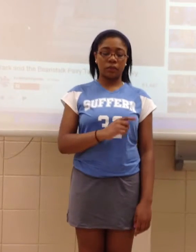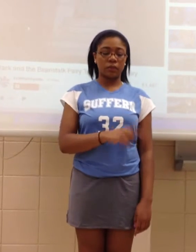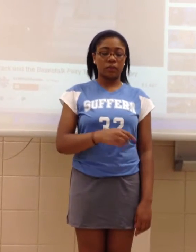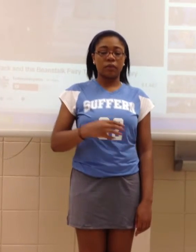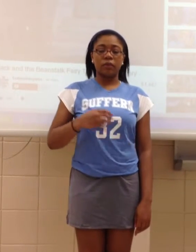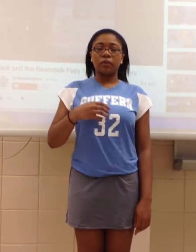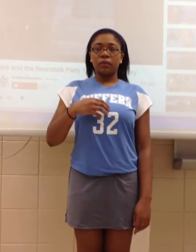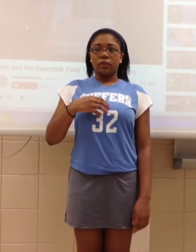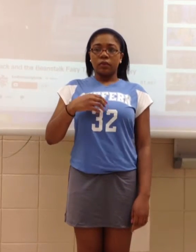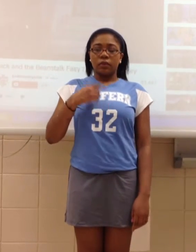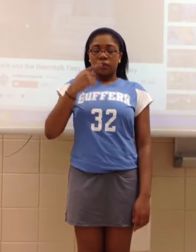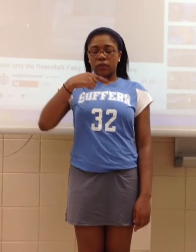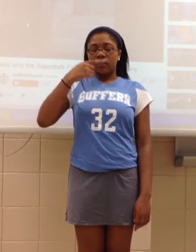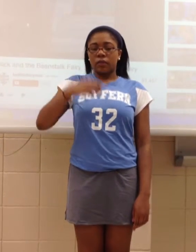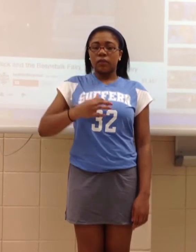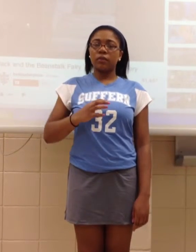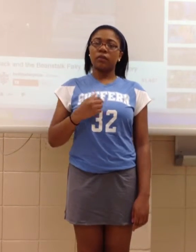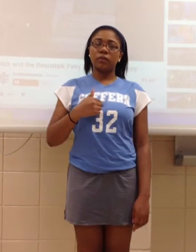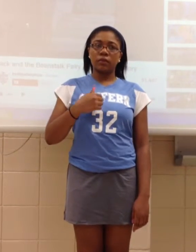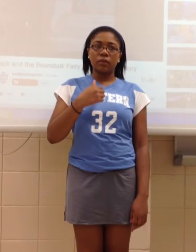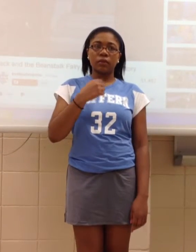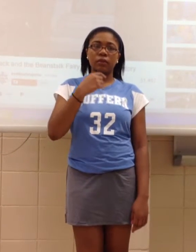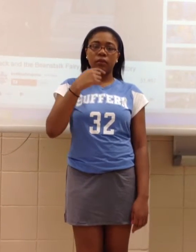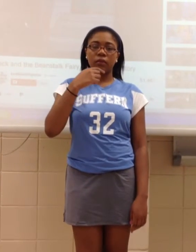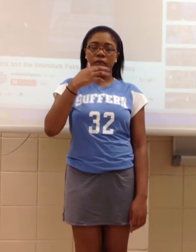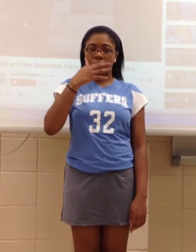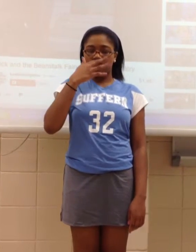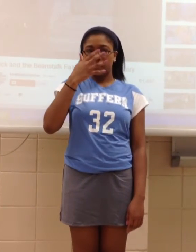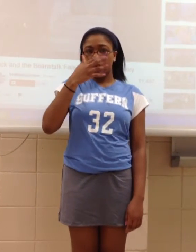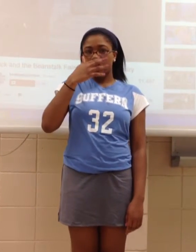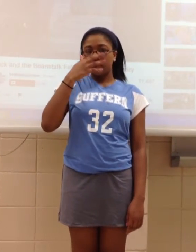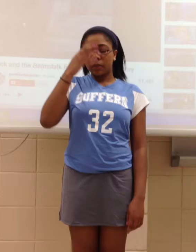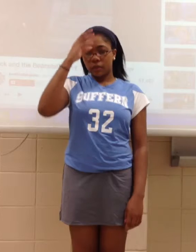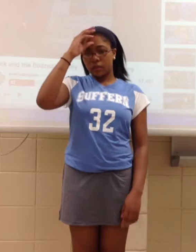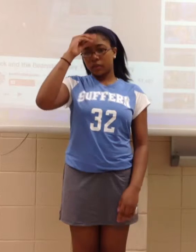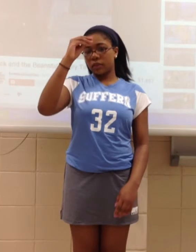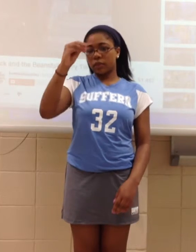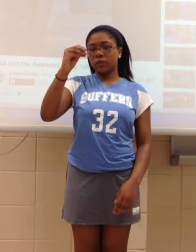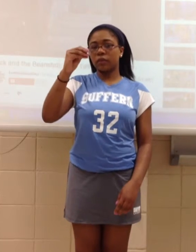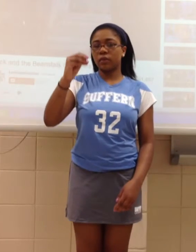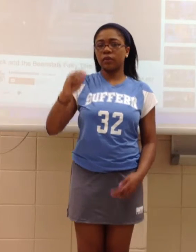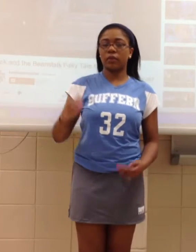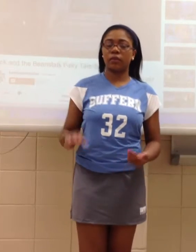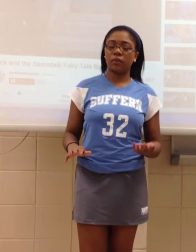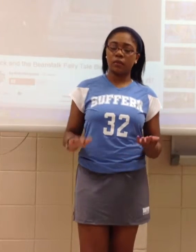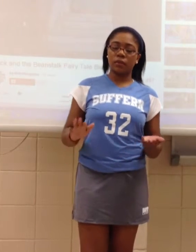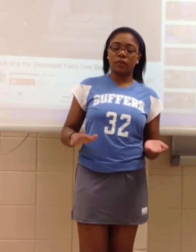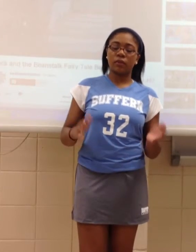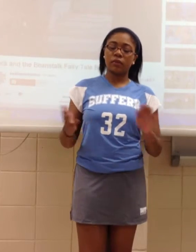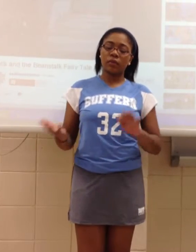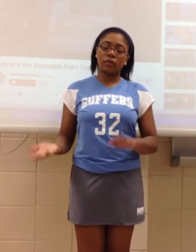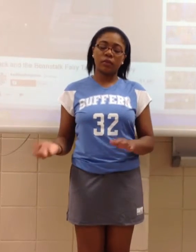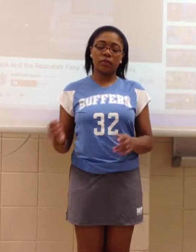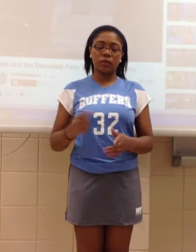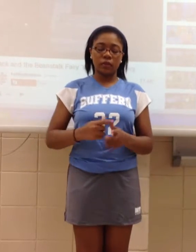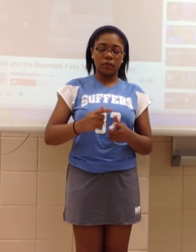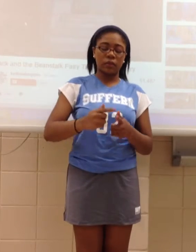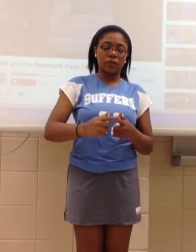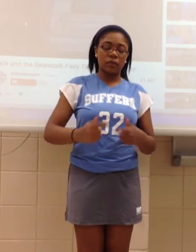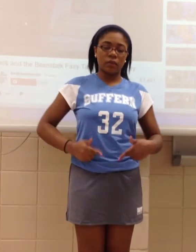roared, "Fee, fi, fo, fum! I smell the blood of an Englishman. Be he live or be